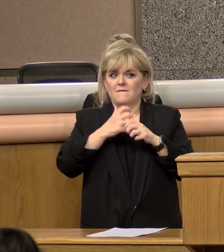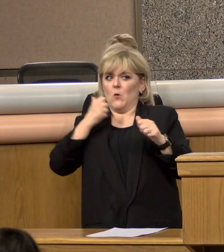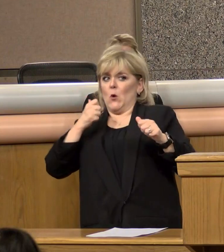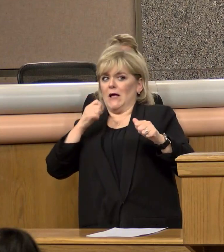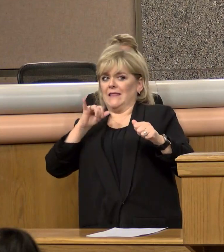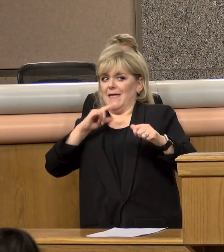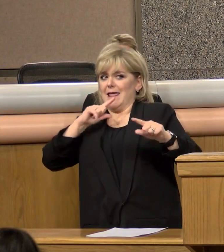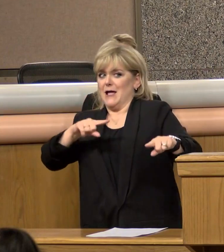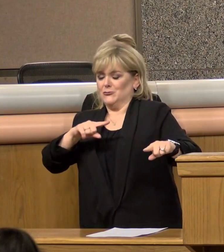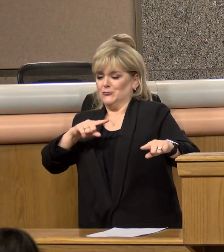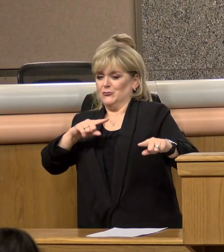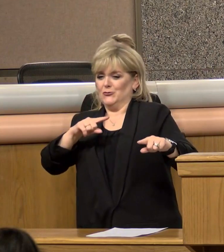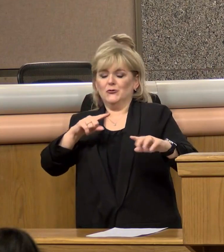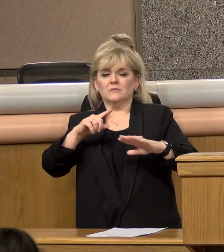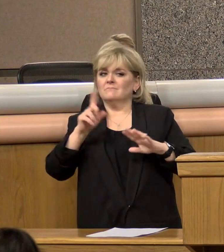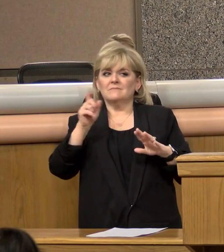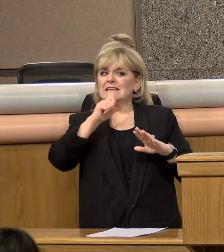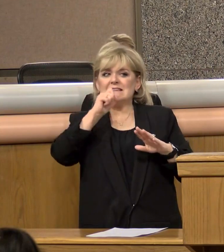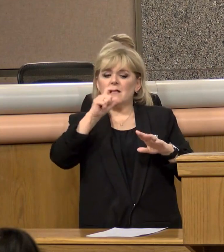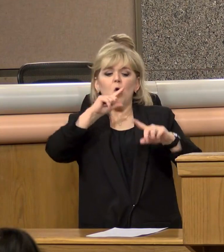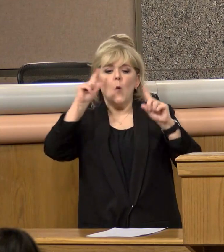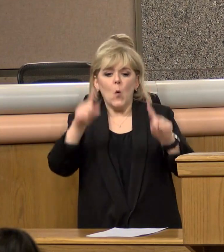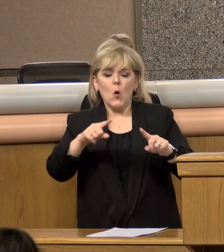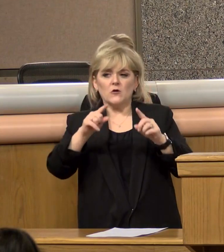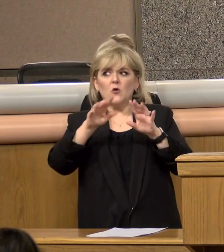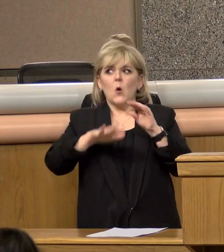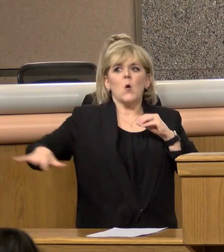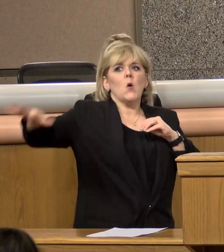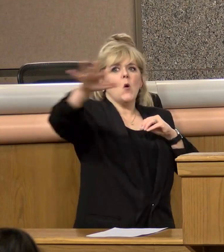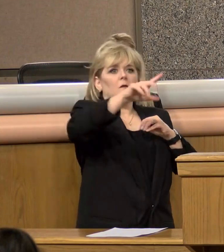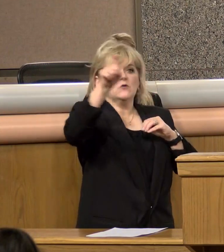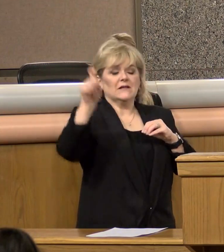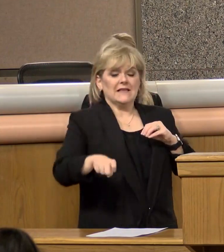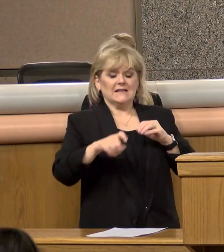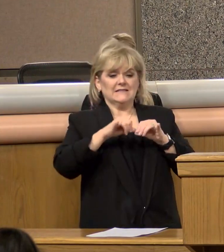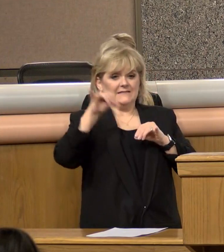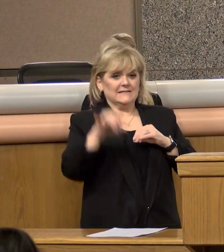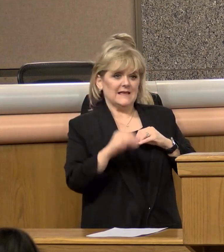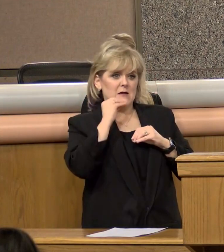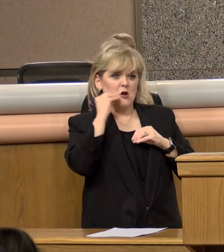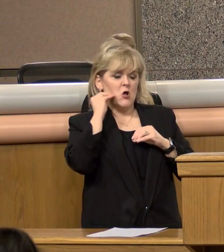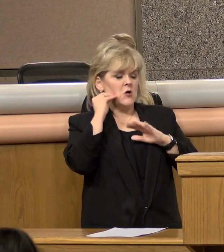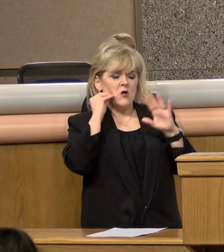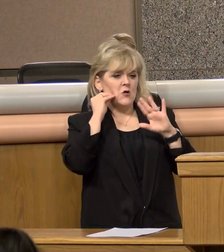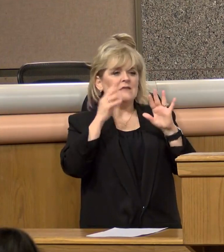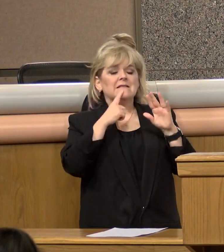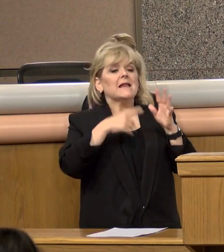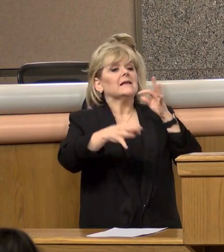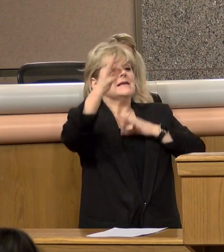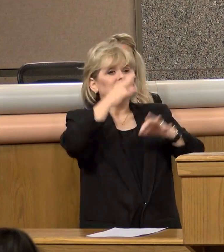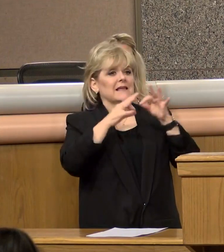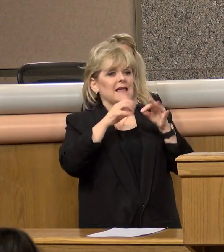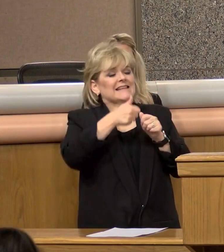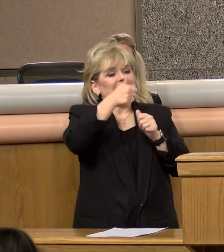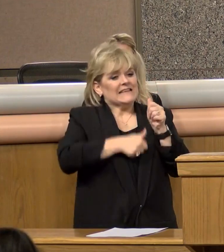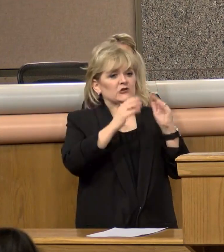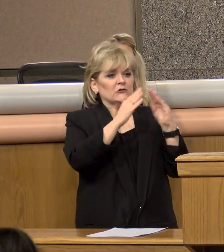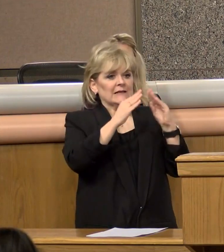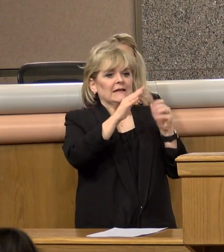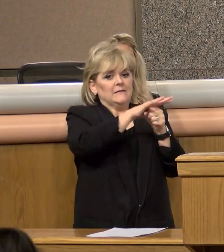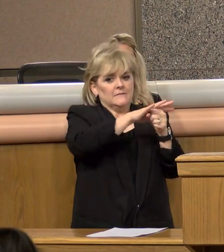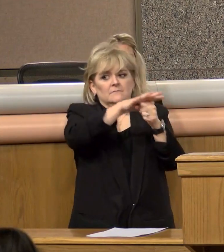a bit on on doing a statewide shelter in place and suggested that it needs to be done at the local community. Now that is not